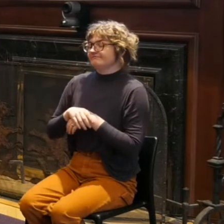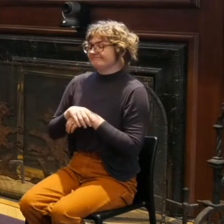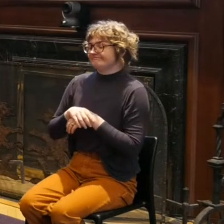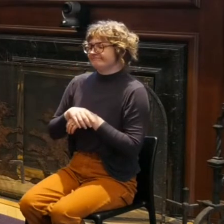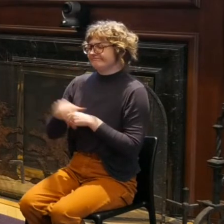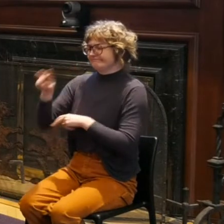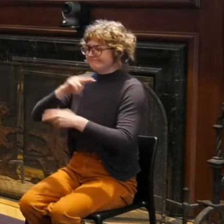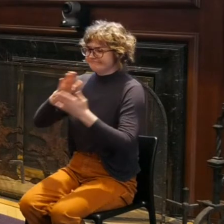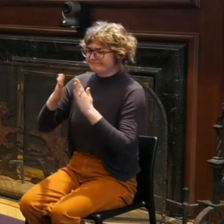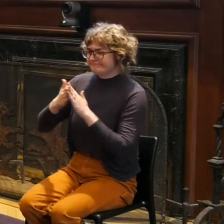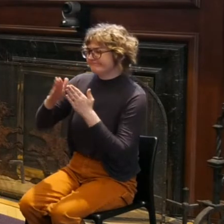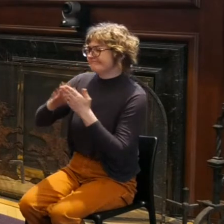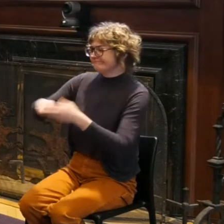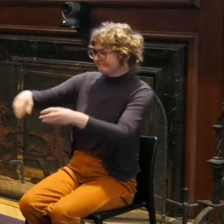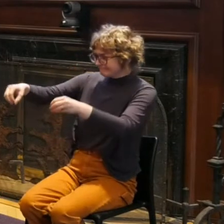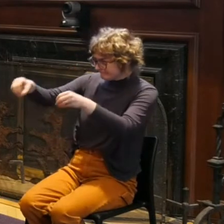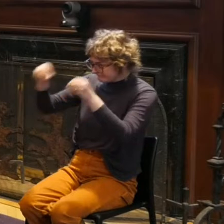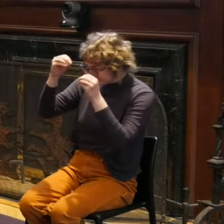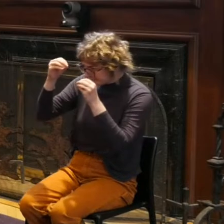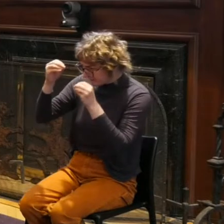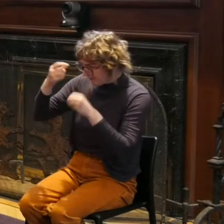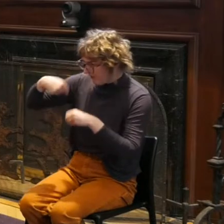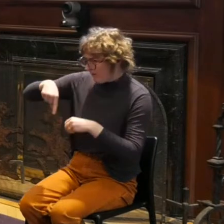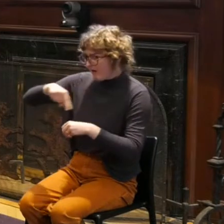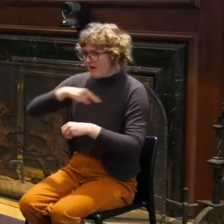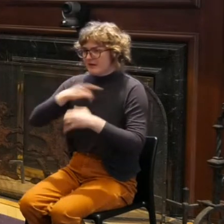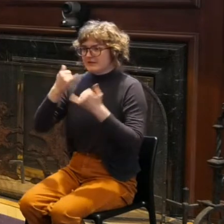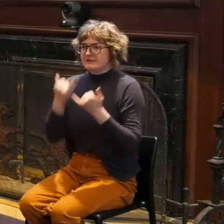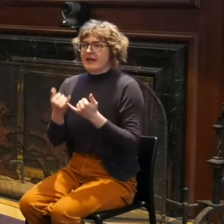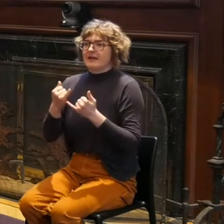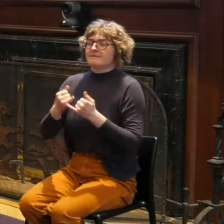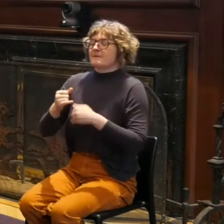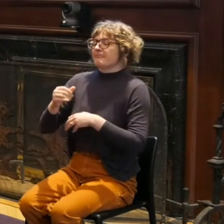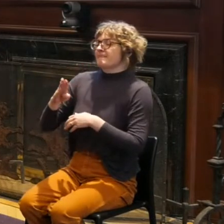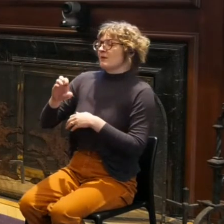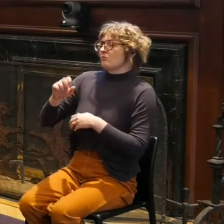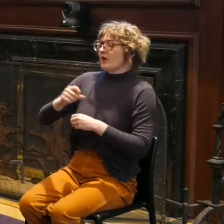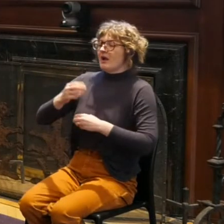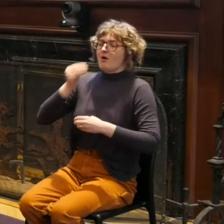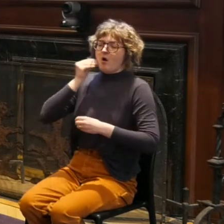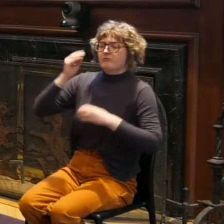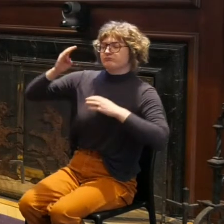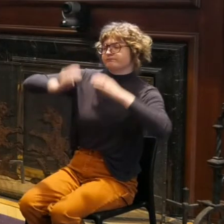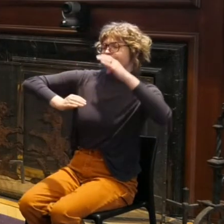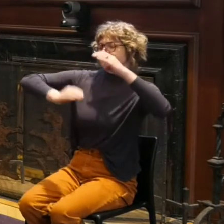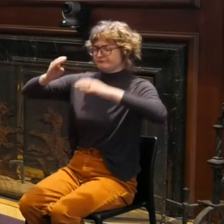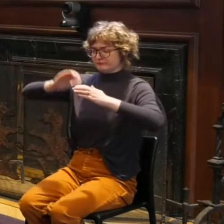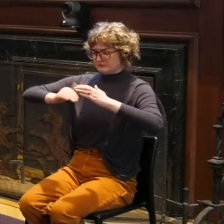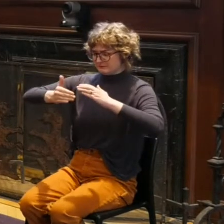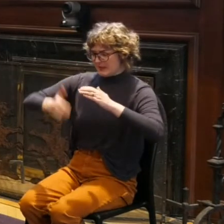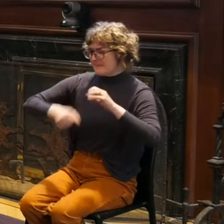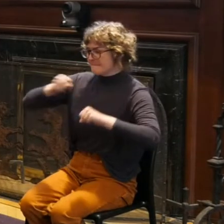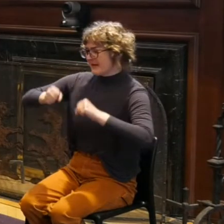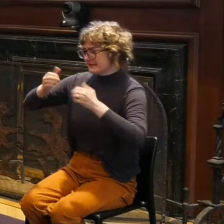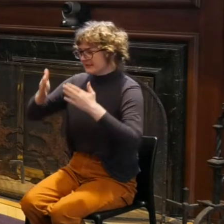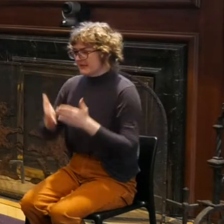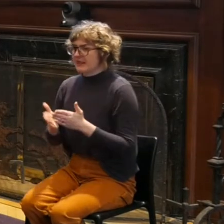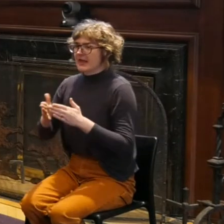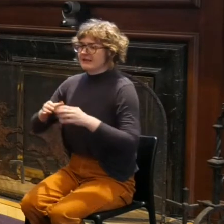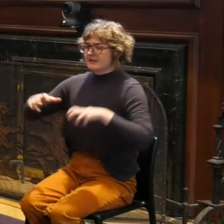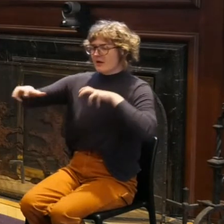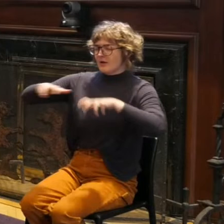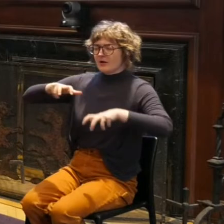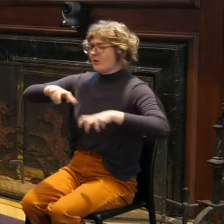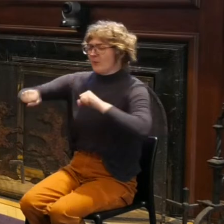The city teaches us today, with brick row houses and front stoops, bicyclists, the squeal of car